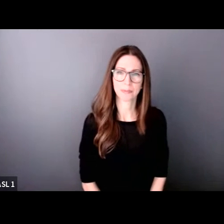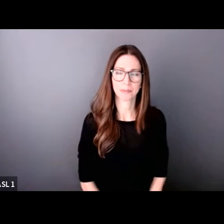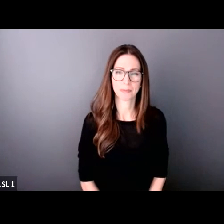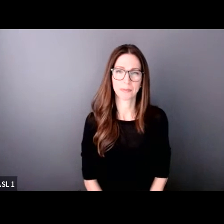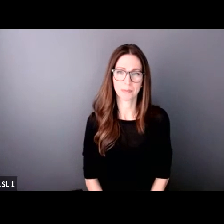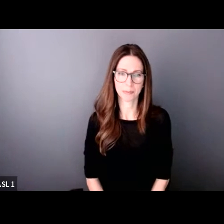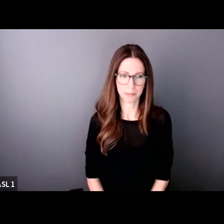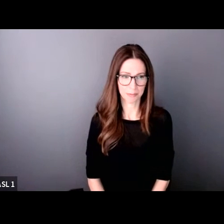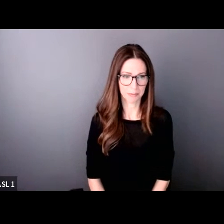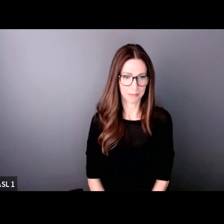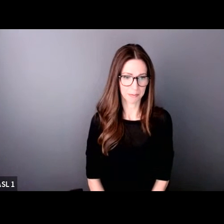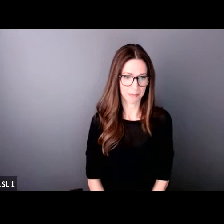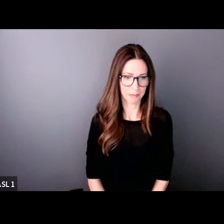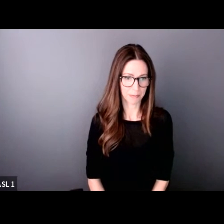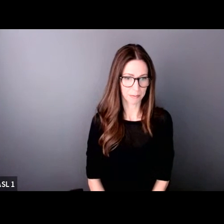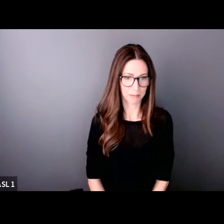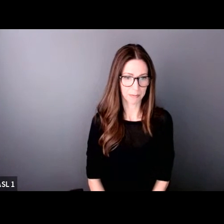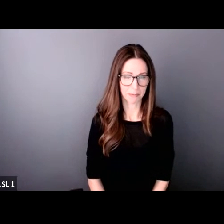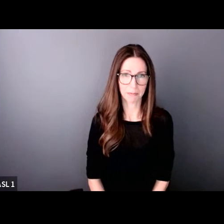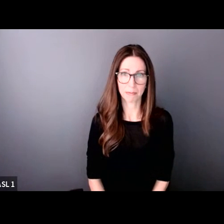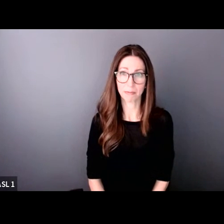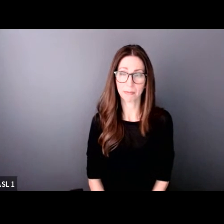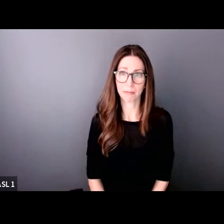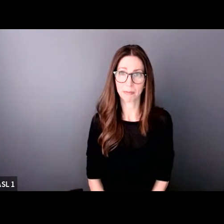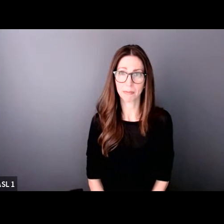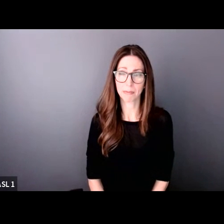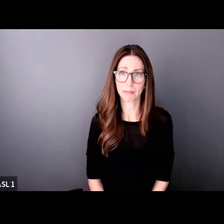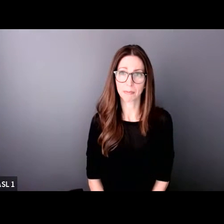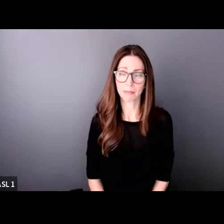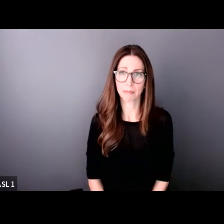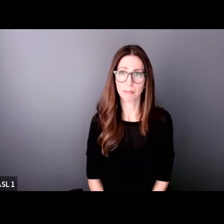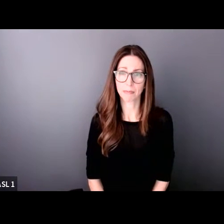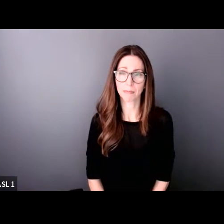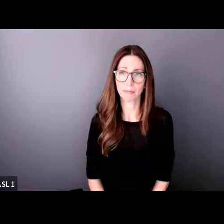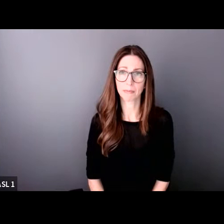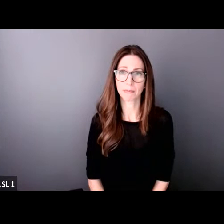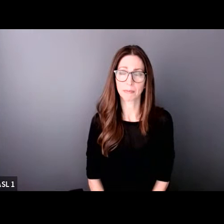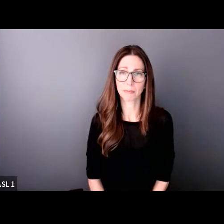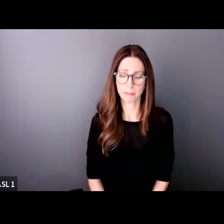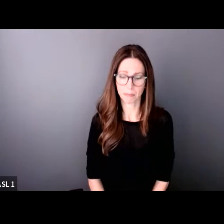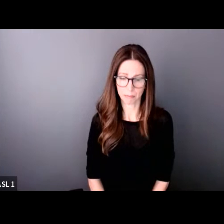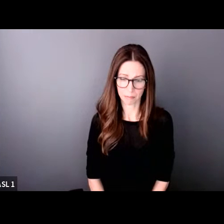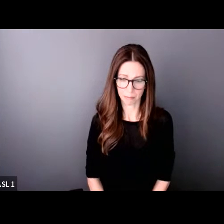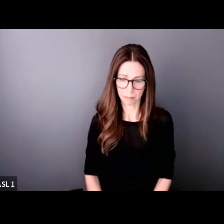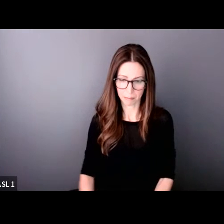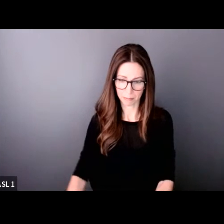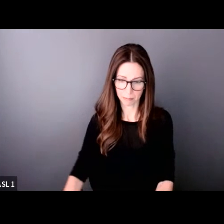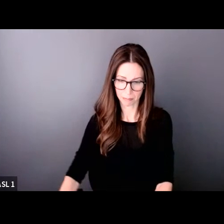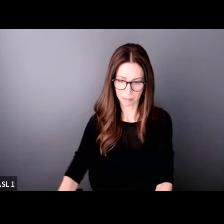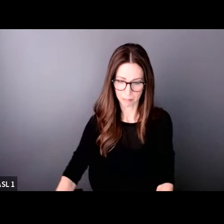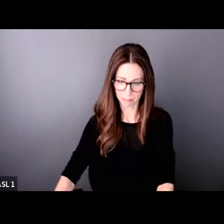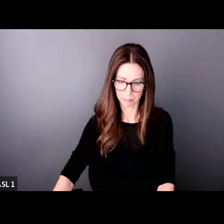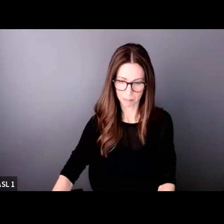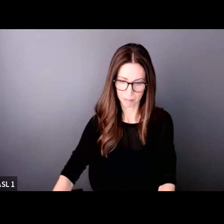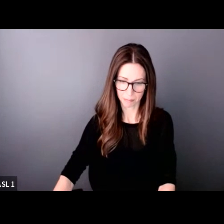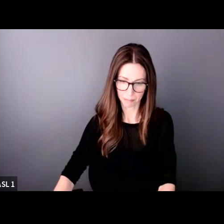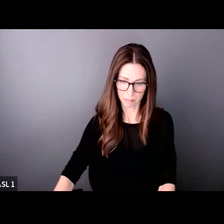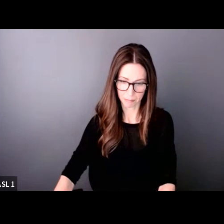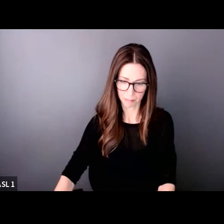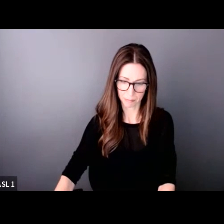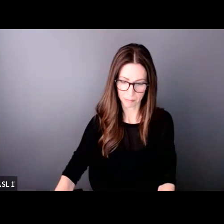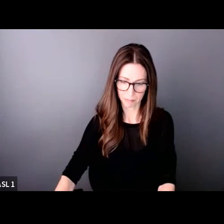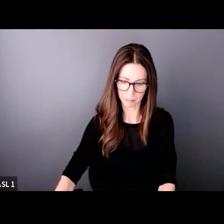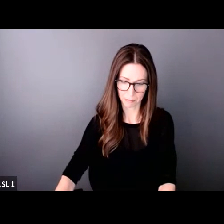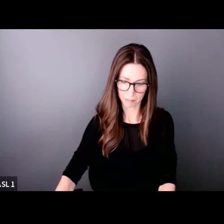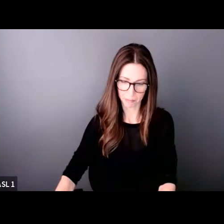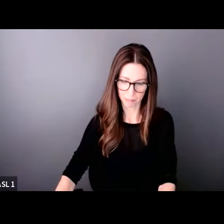gonsu zohanzake. Ne gi ne yung kiawe nungwa sotogun ne gaha ungwa sotogun agaha ne skana